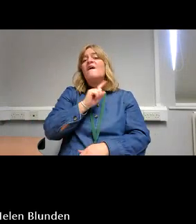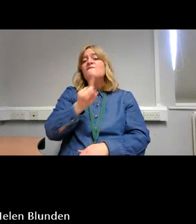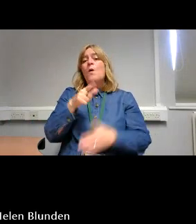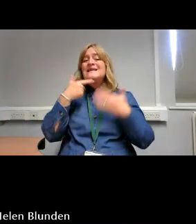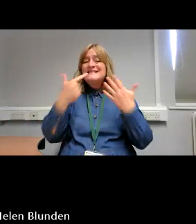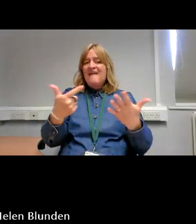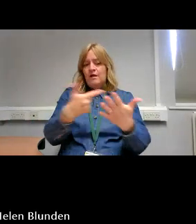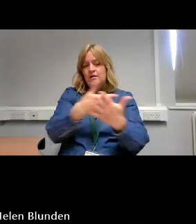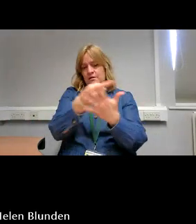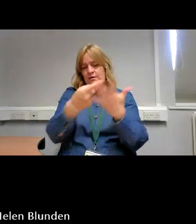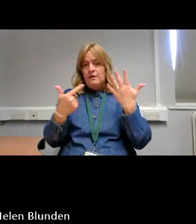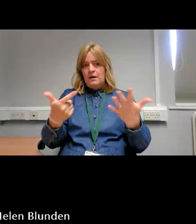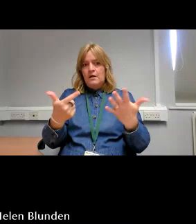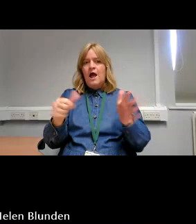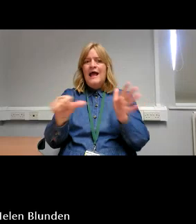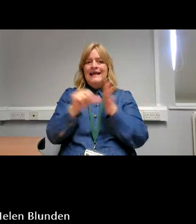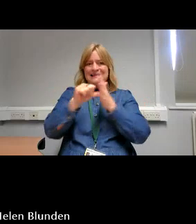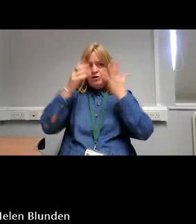services.